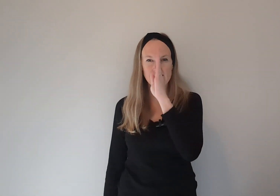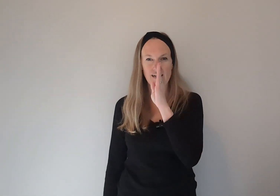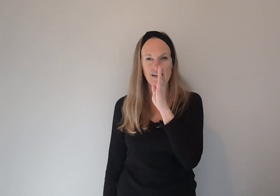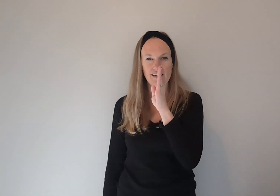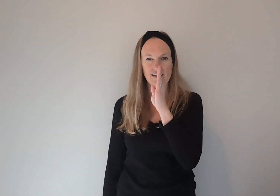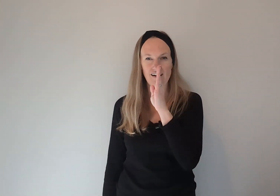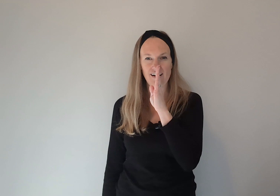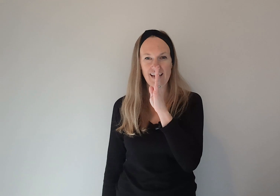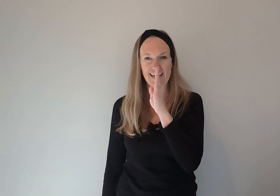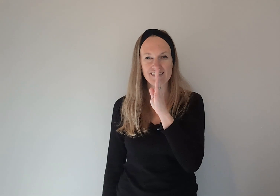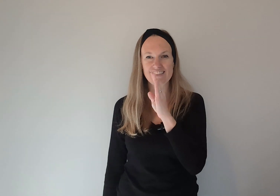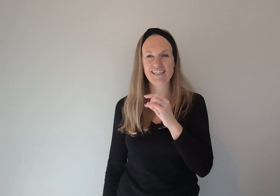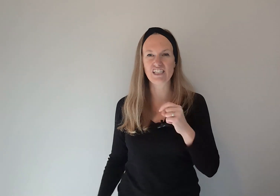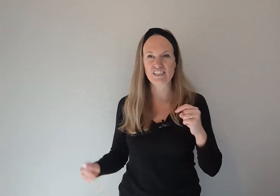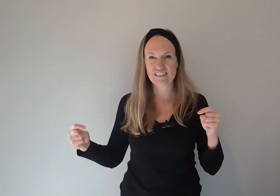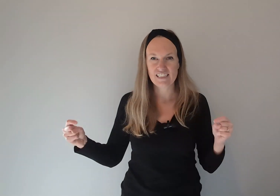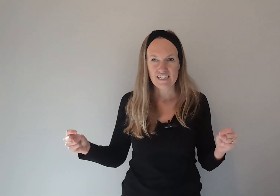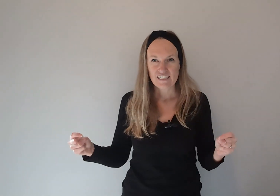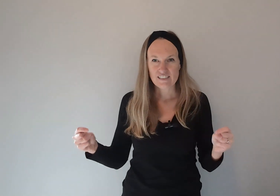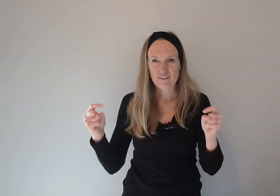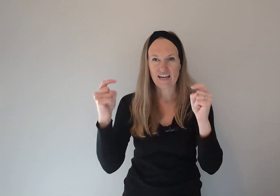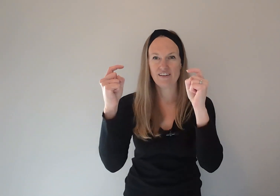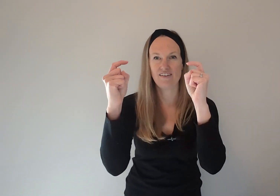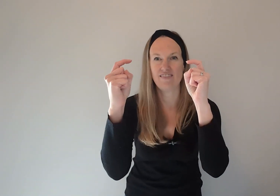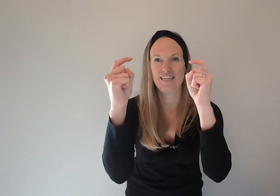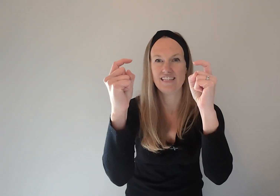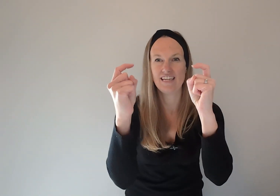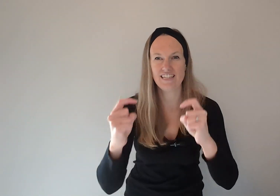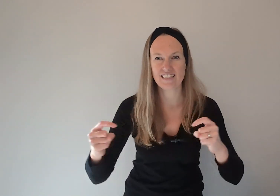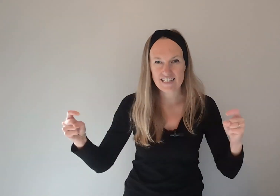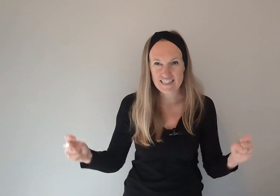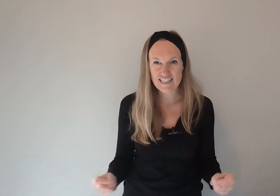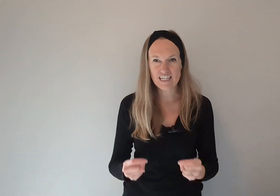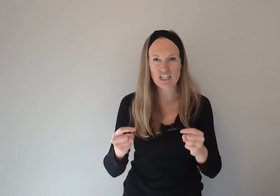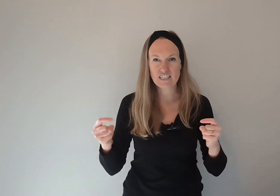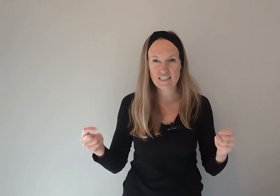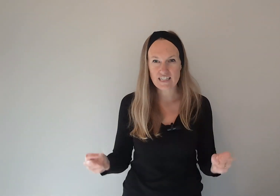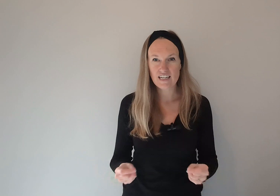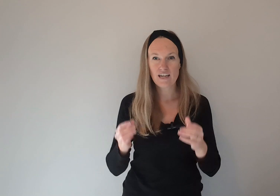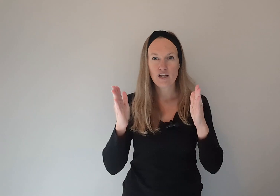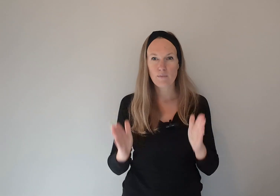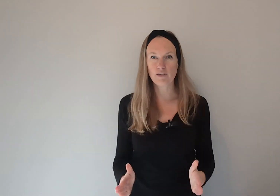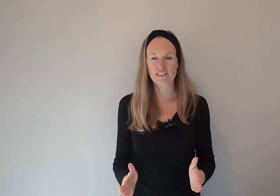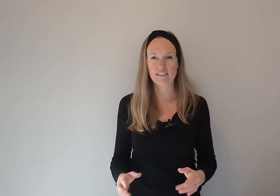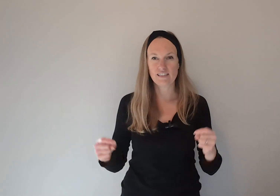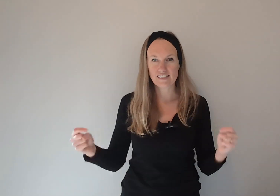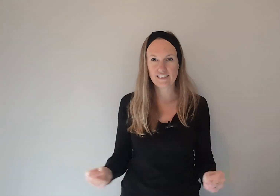Mercy, God and sinners. So for that, you have these hands. Sinners, person.